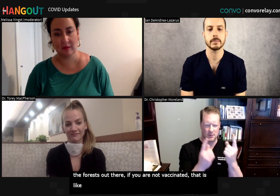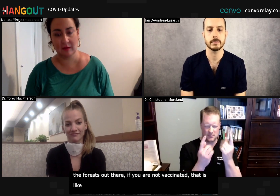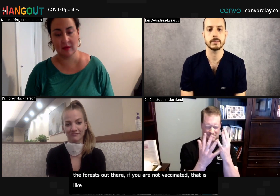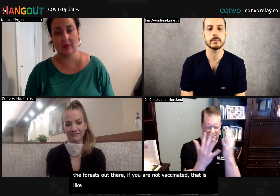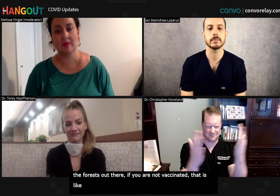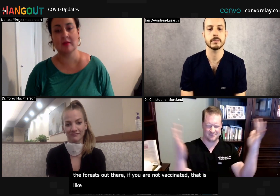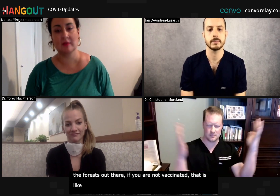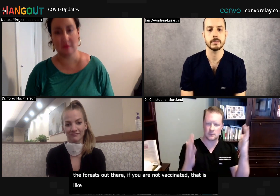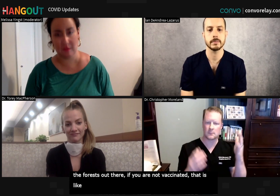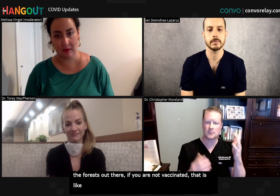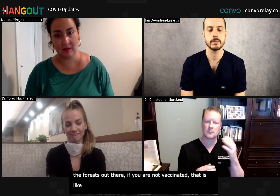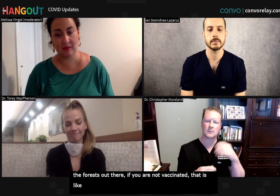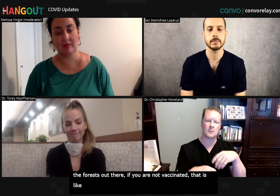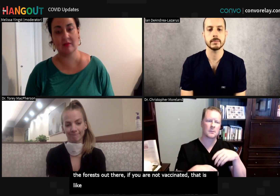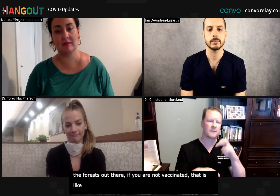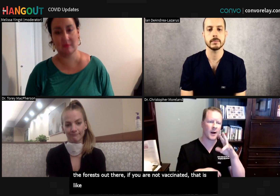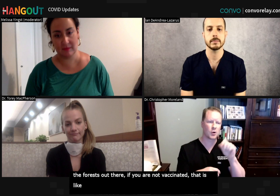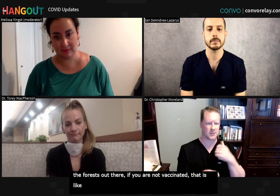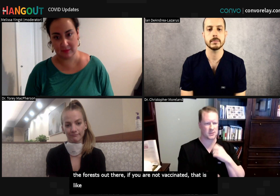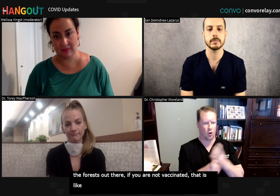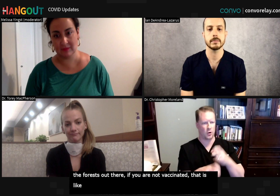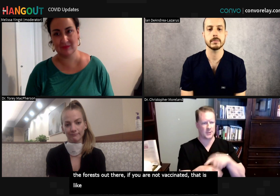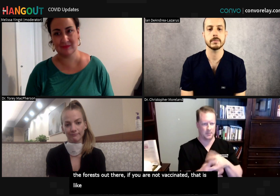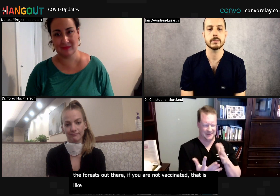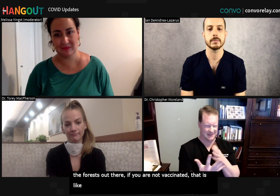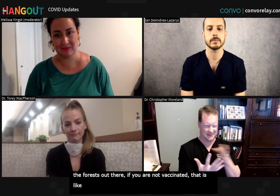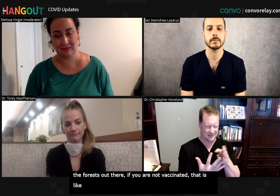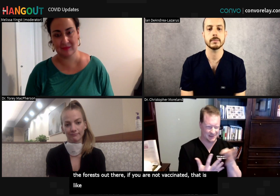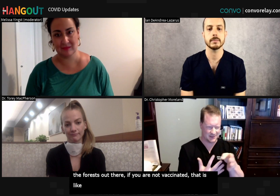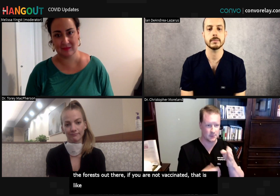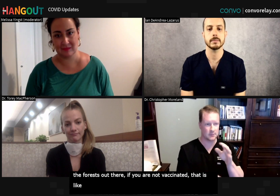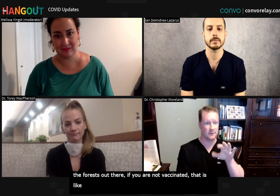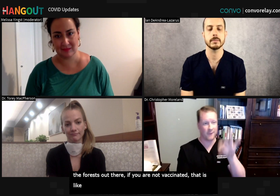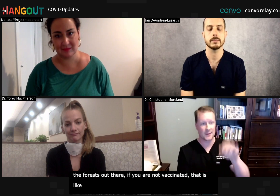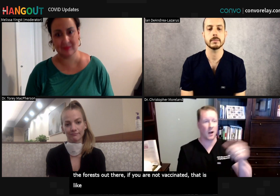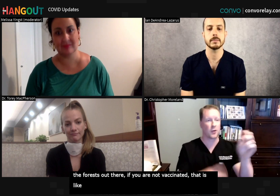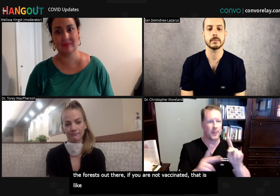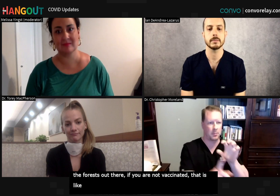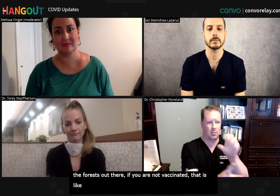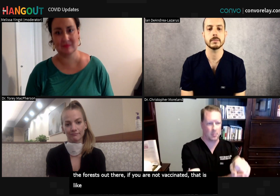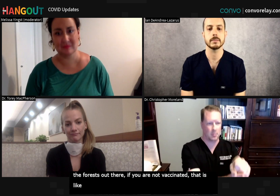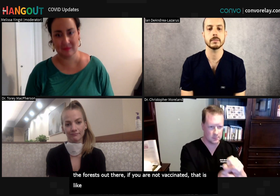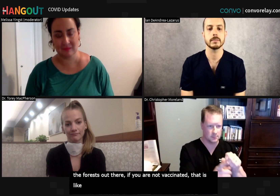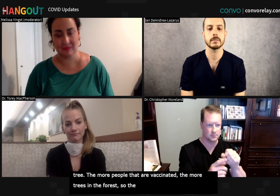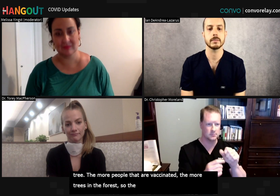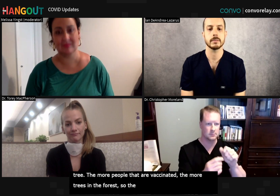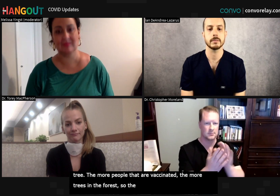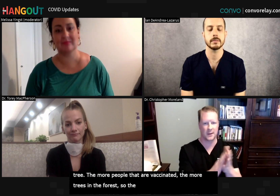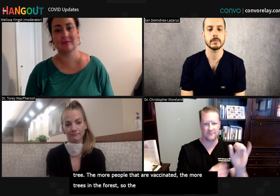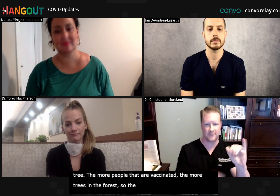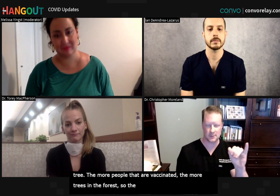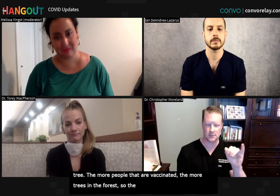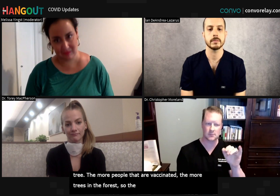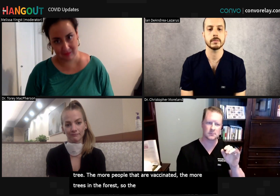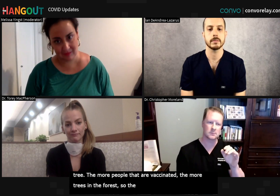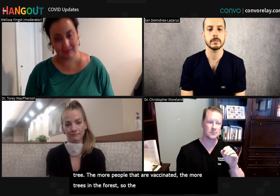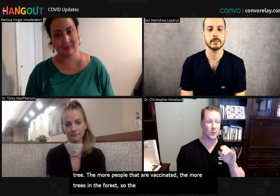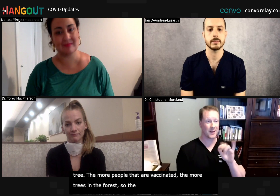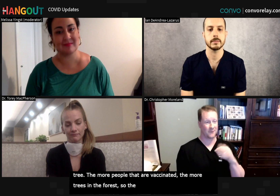more people that are vaccinated, the more trees in the forest. So the virus has a hard time running fast through the forest and being able to find people